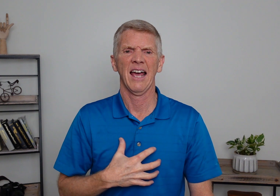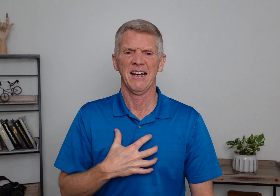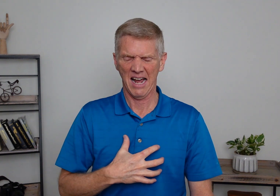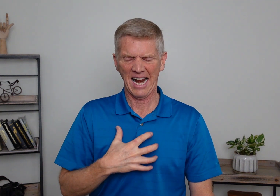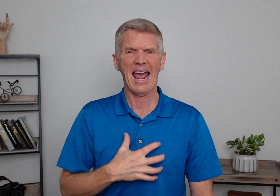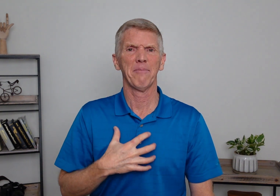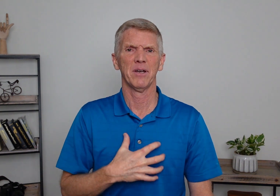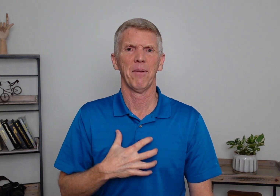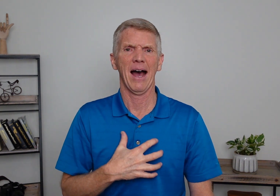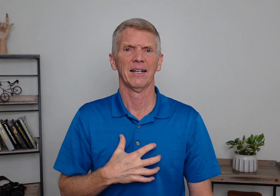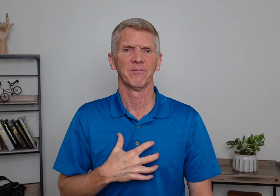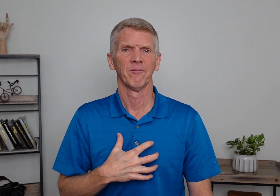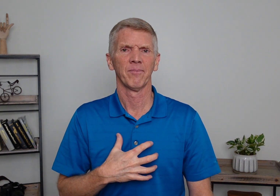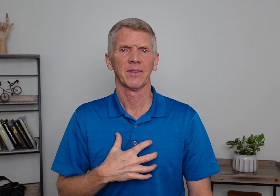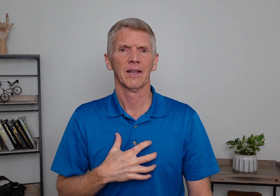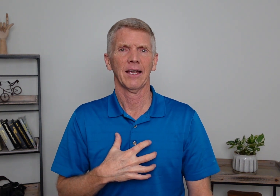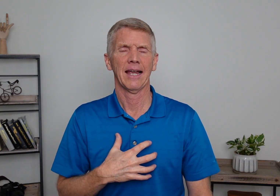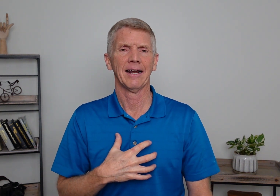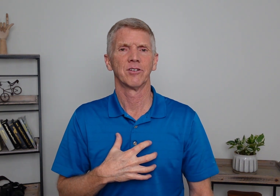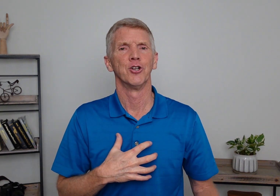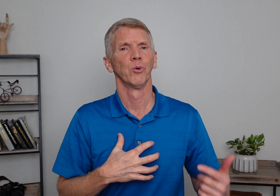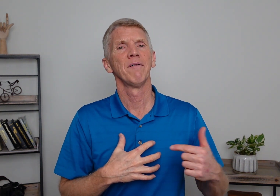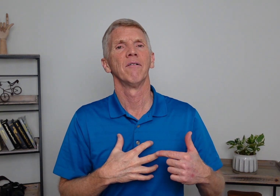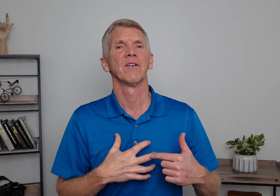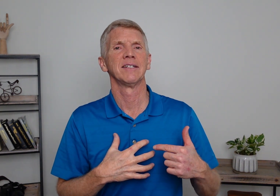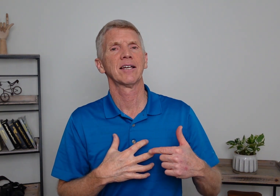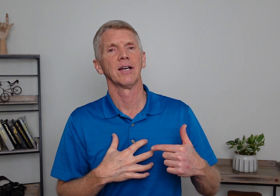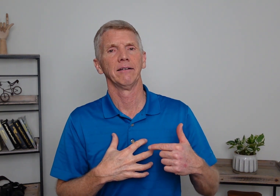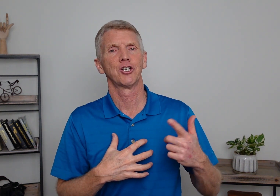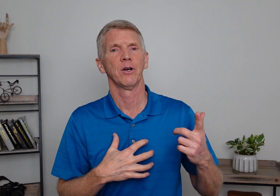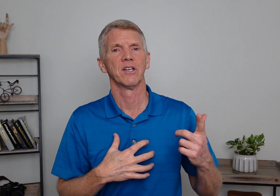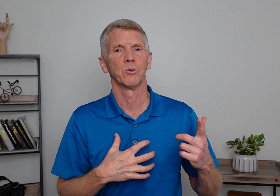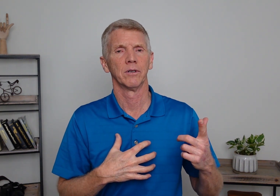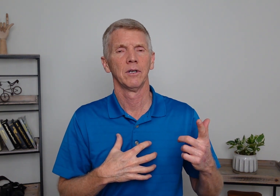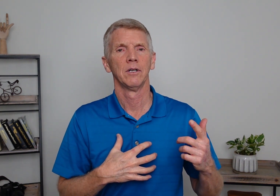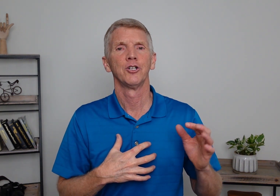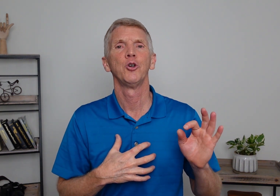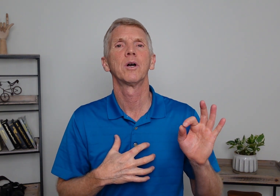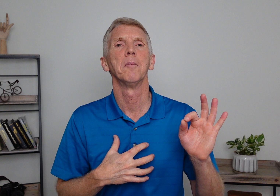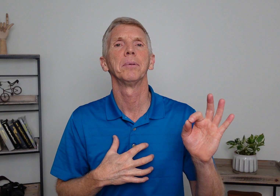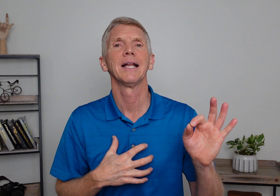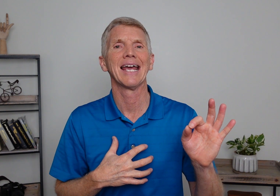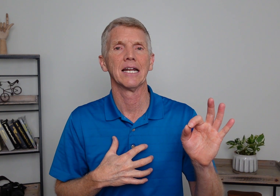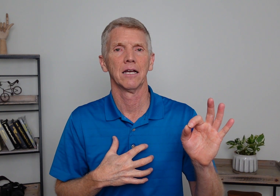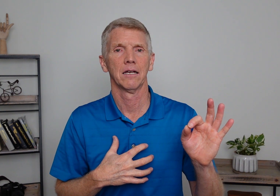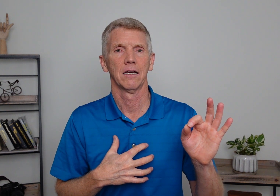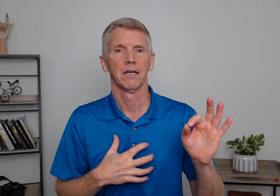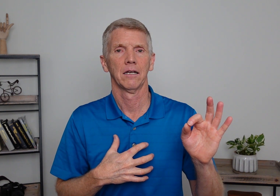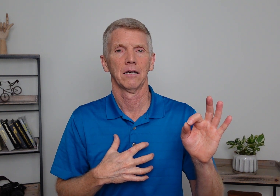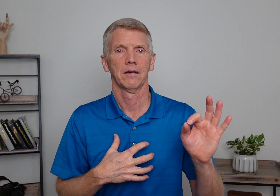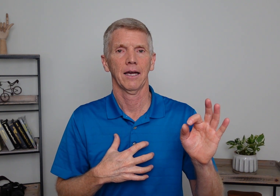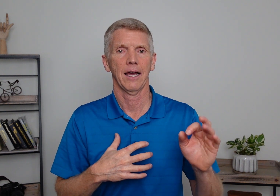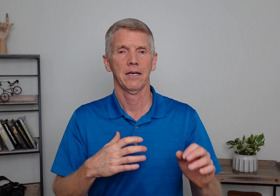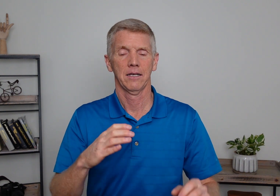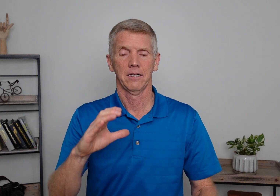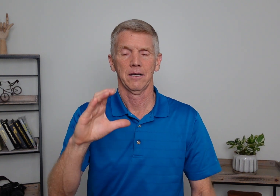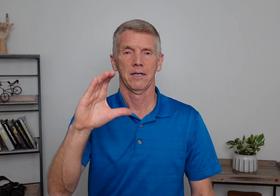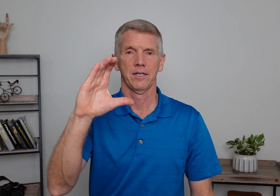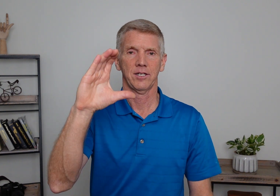not happy about it. And it's a derivative of this next sign. Let's show you this one. To complain, okay. C